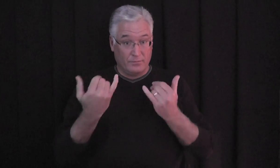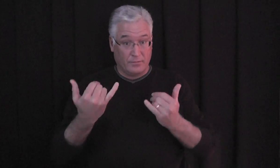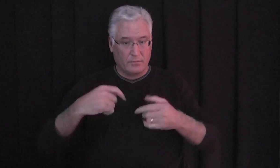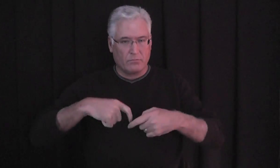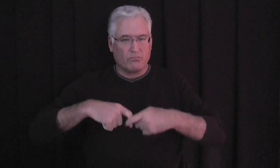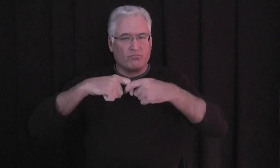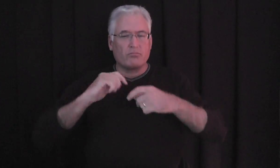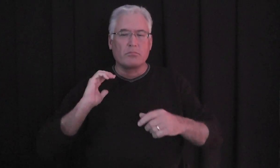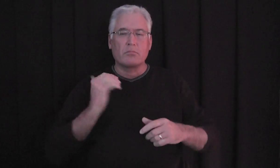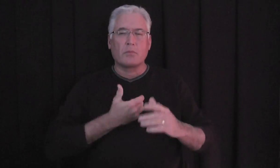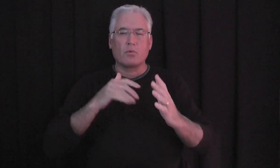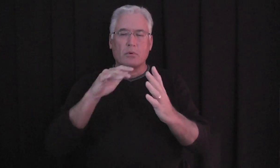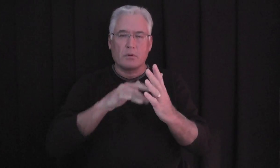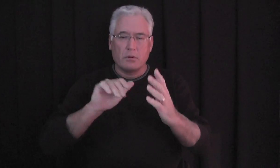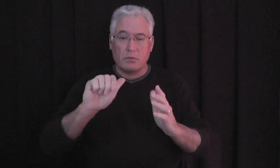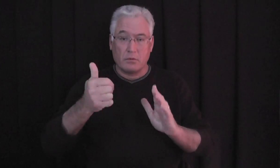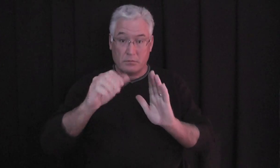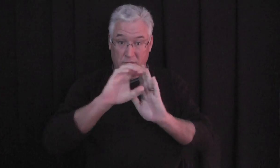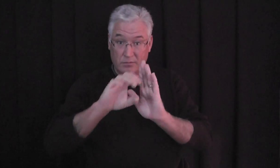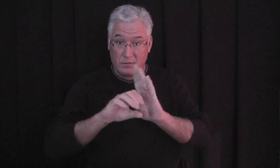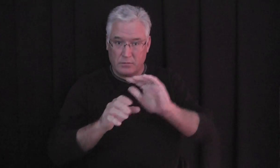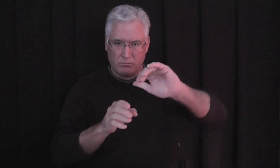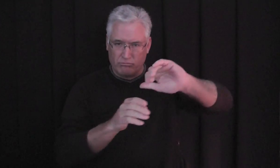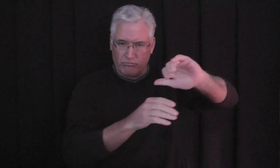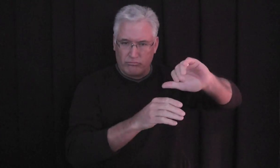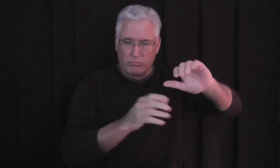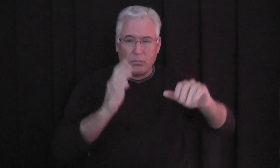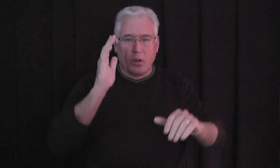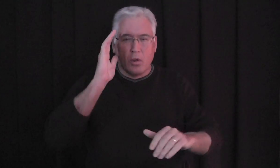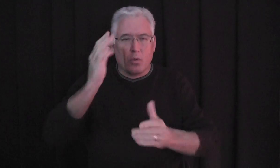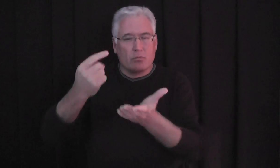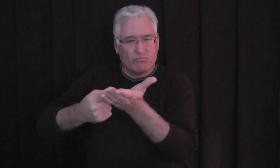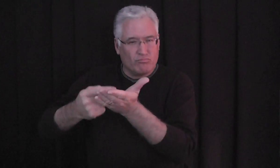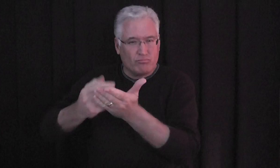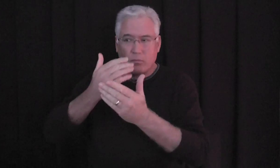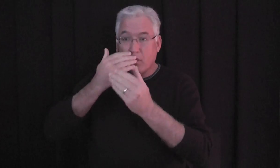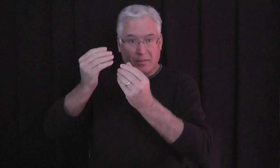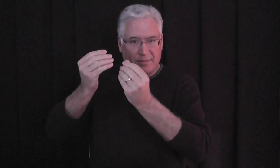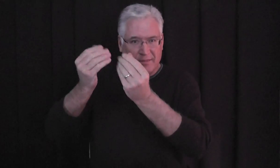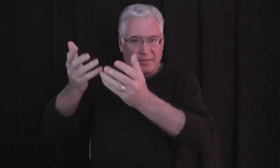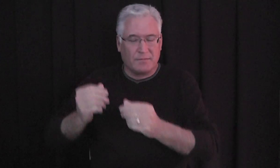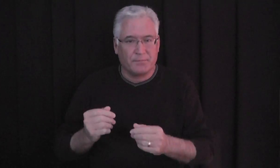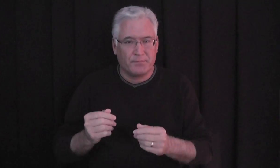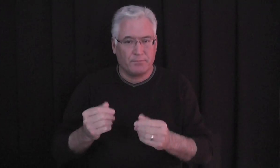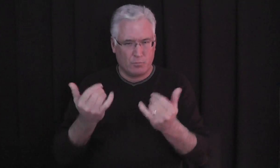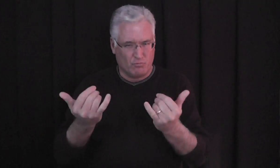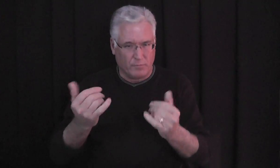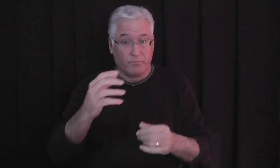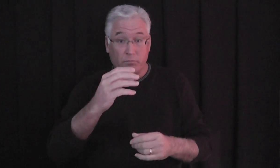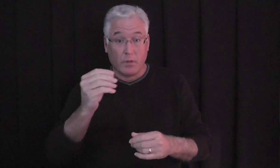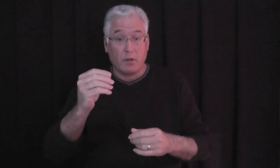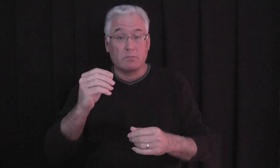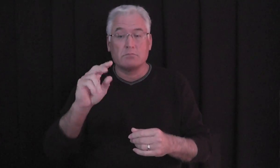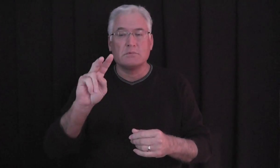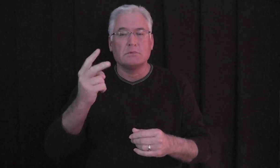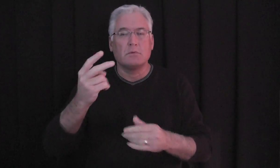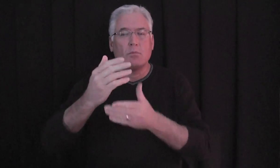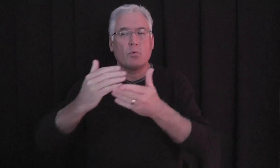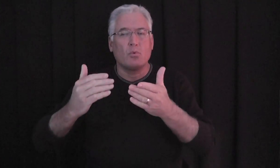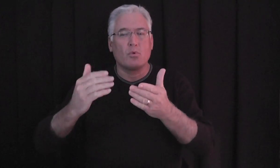Today, we're going to take a break from our study of the Ten Commandments, and we're going to discuss Thanksgiving. Today it's going to be Part 1, and Wednesday it'll